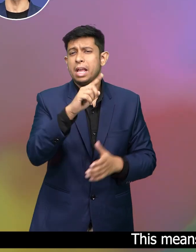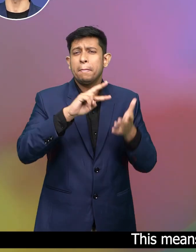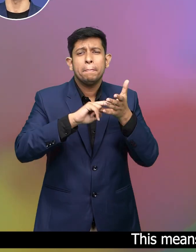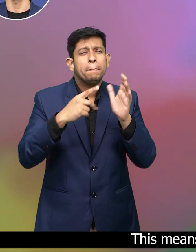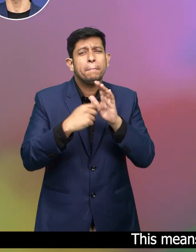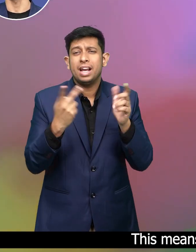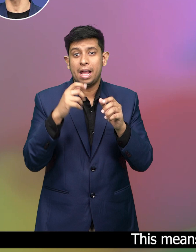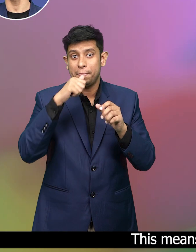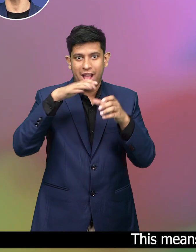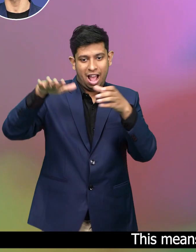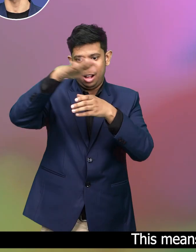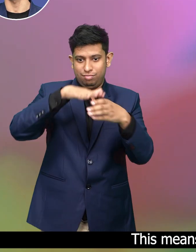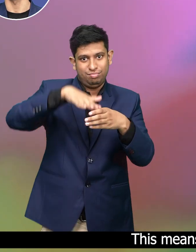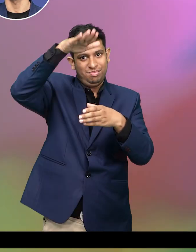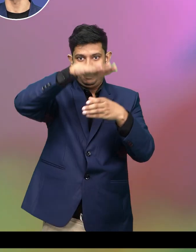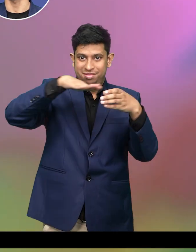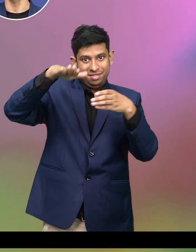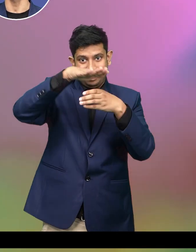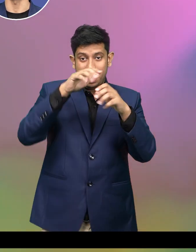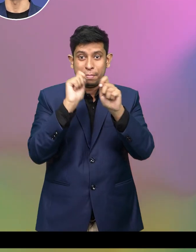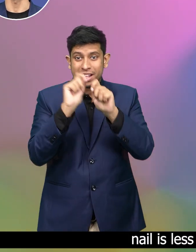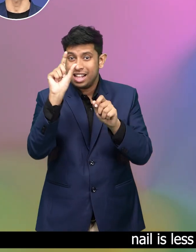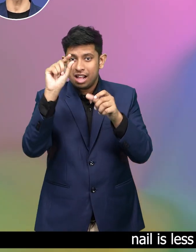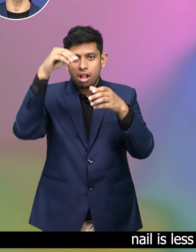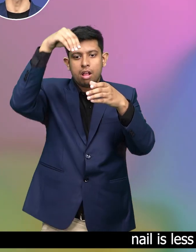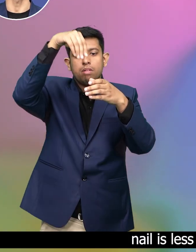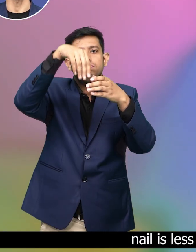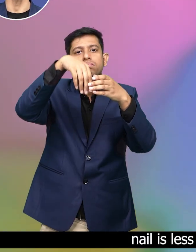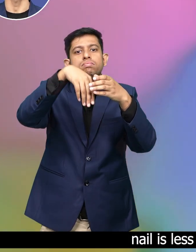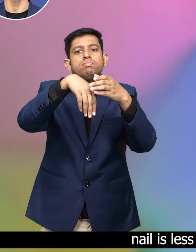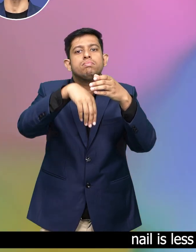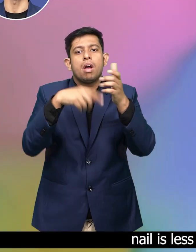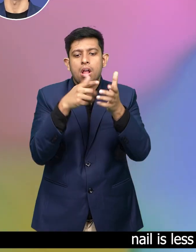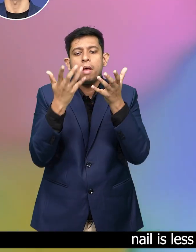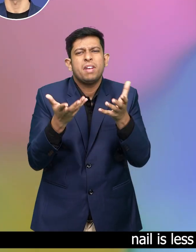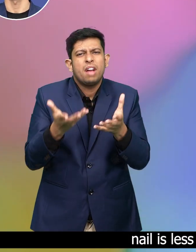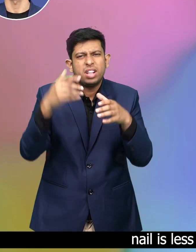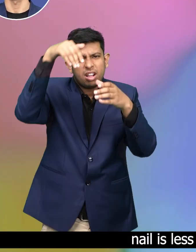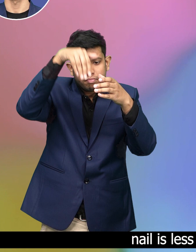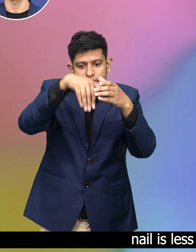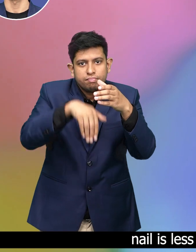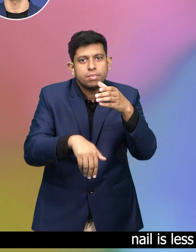This means that the upthrust of water on the iron nail is less than the weight of the nail.